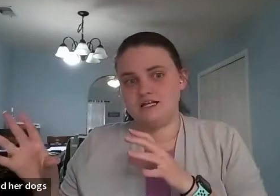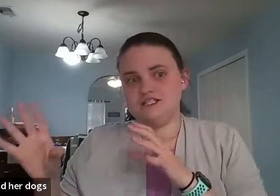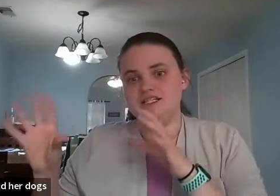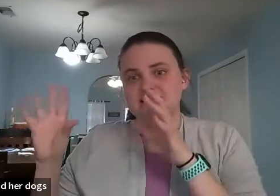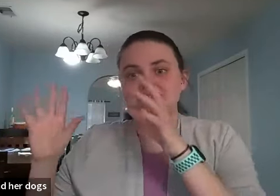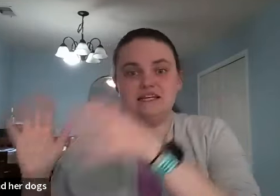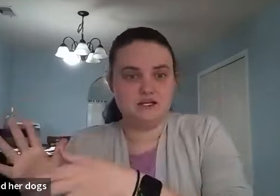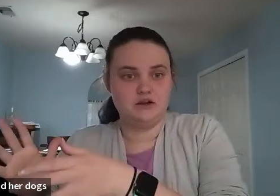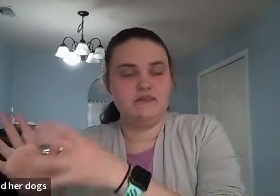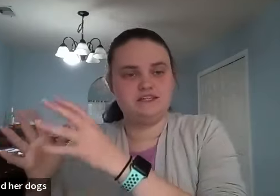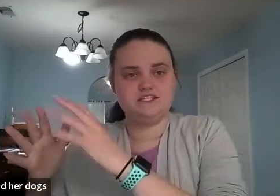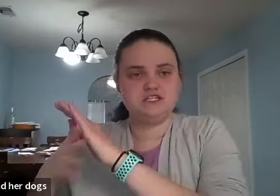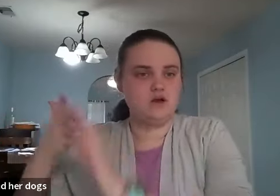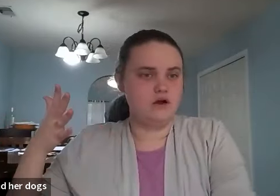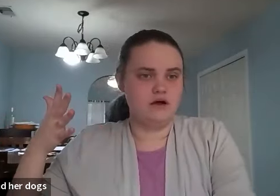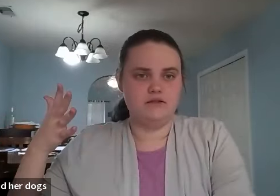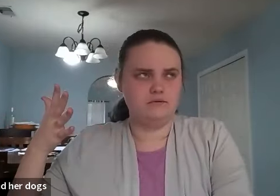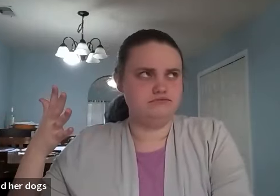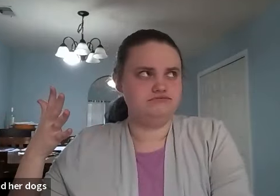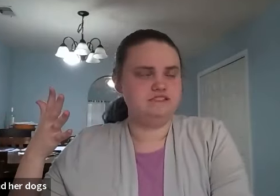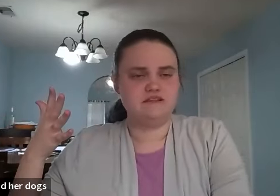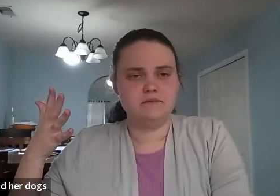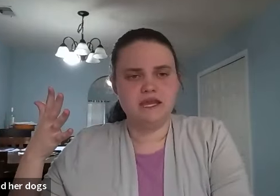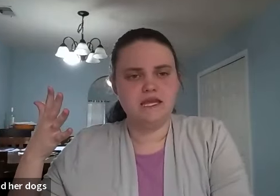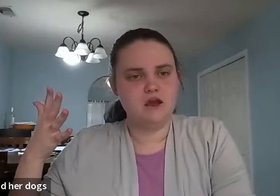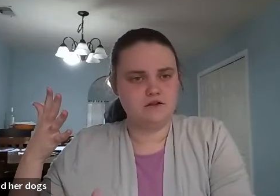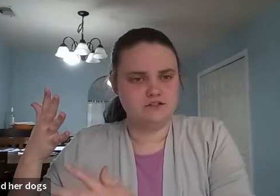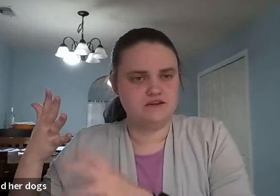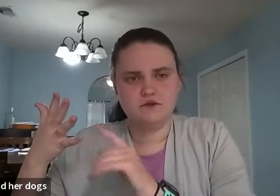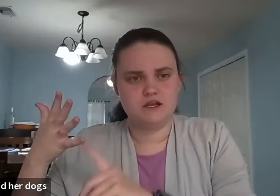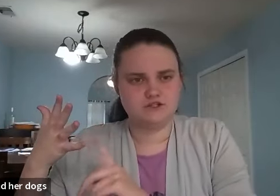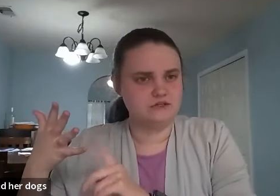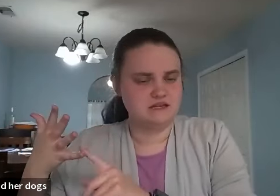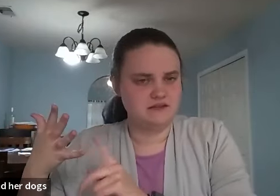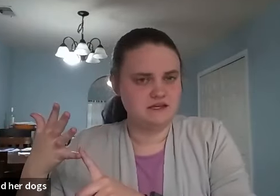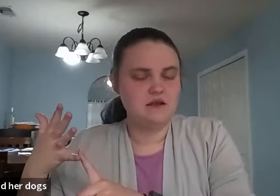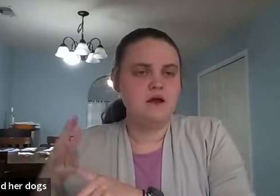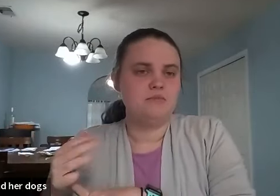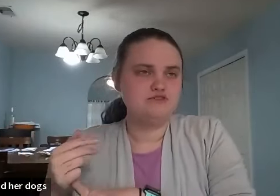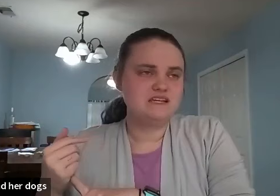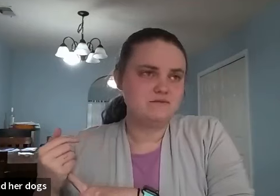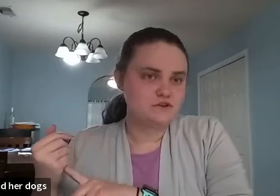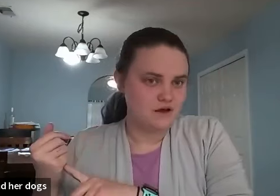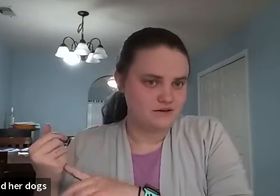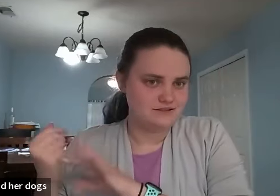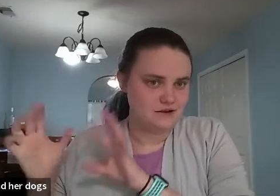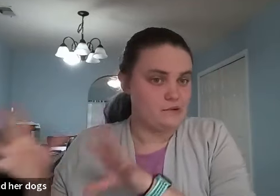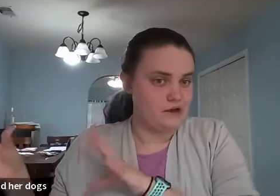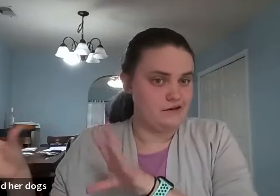watch later. And it's just the main colors and a few extra ones at the end. Most of the time with colors, sorry, I'll add